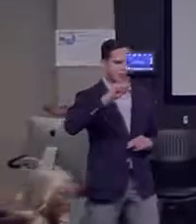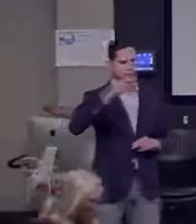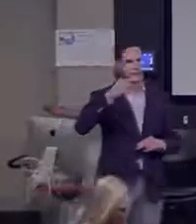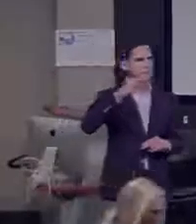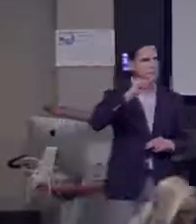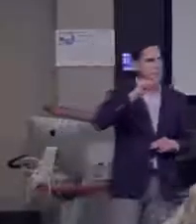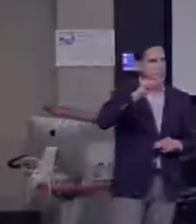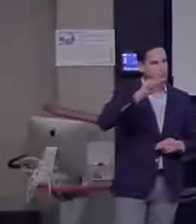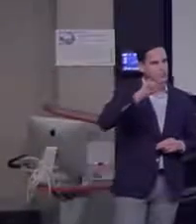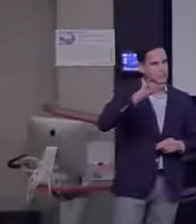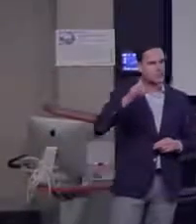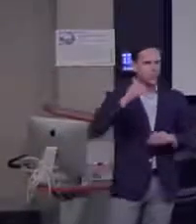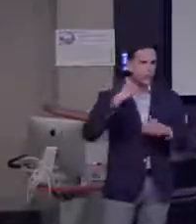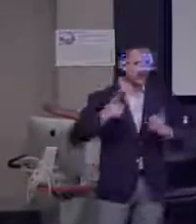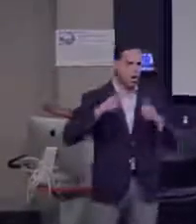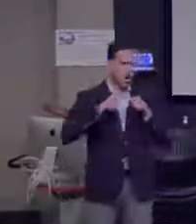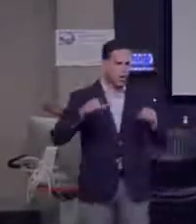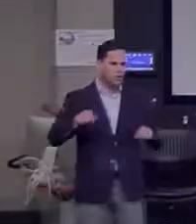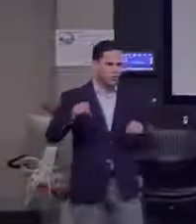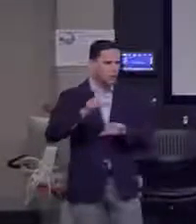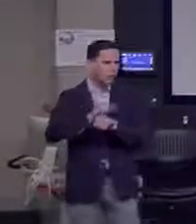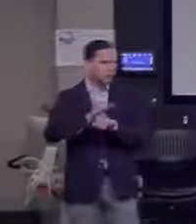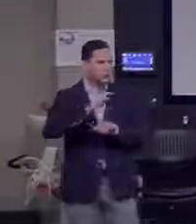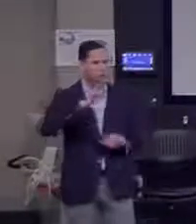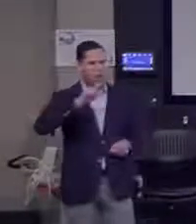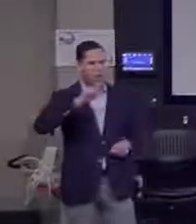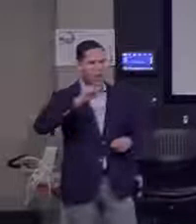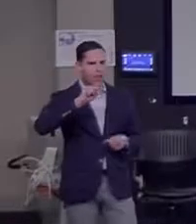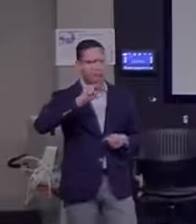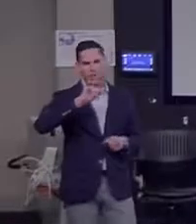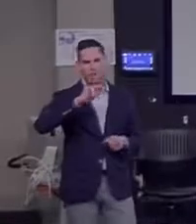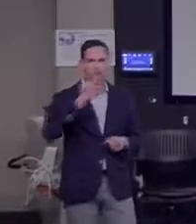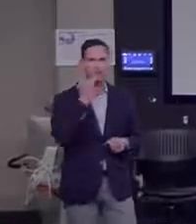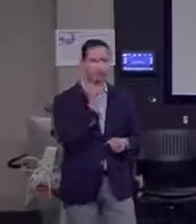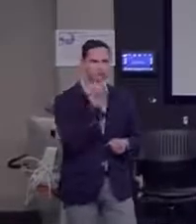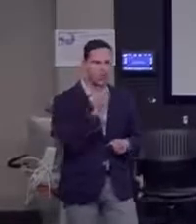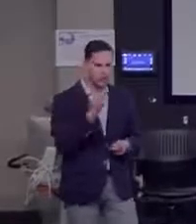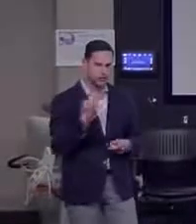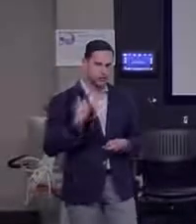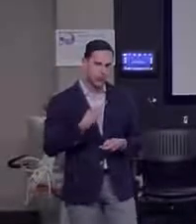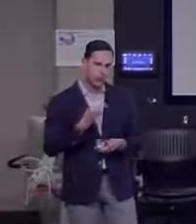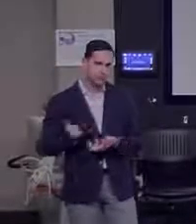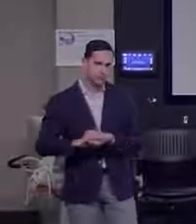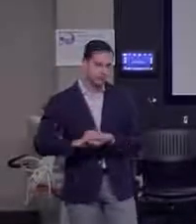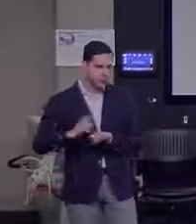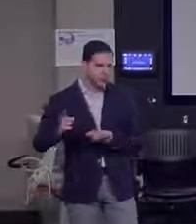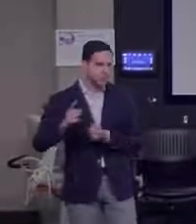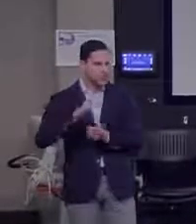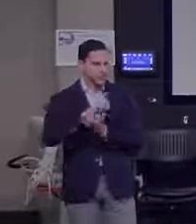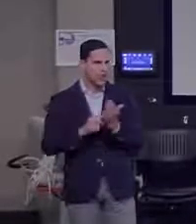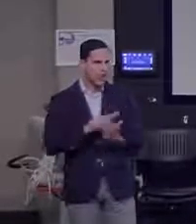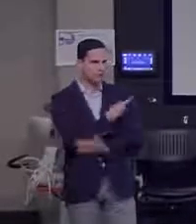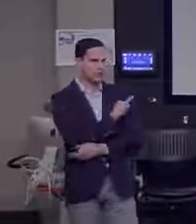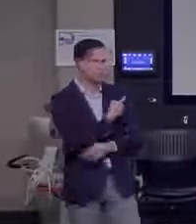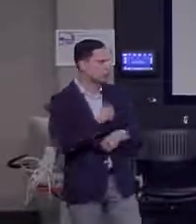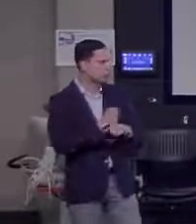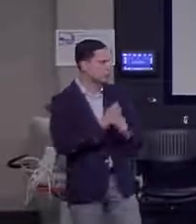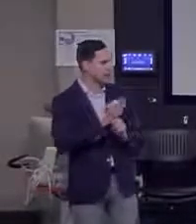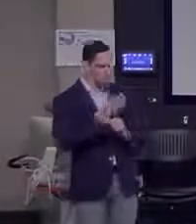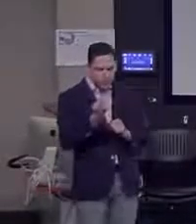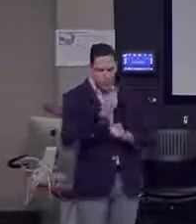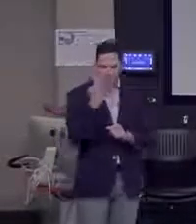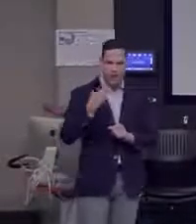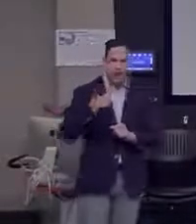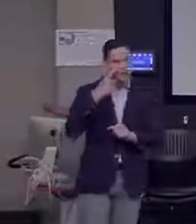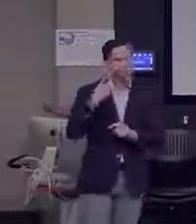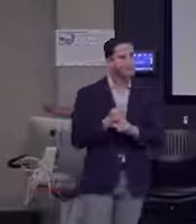and he's working with us to create transformations in everyday